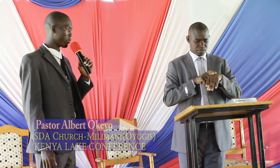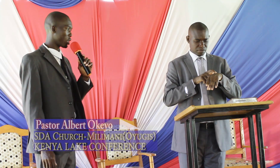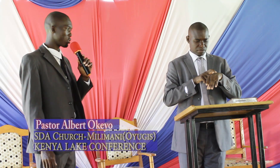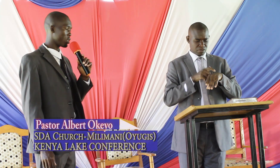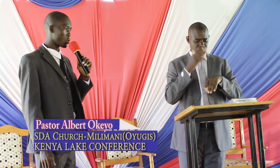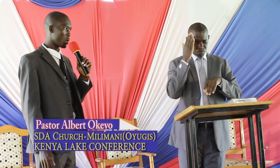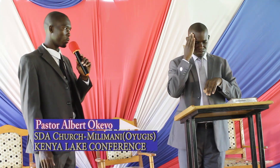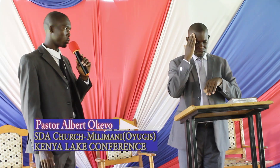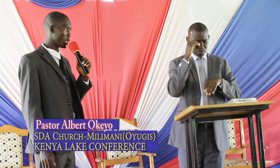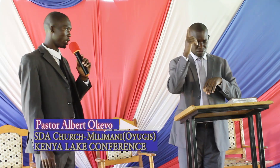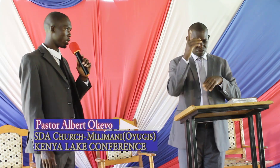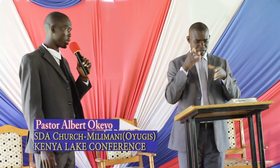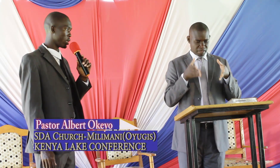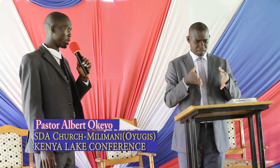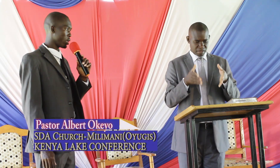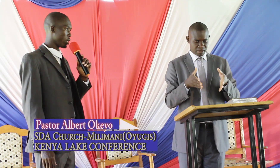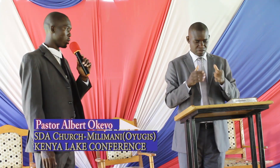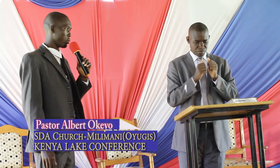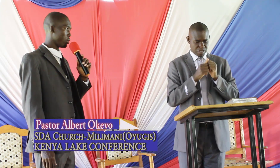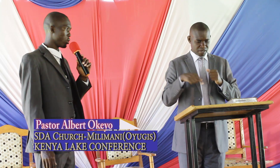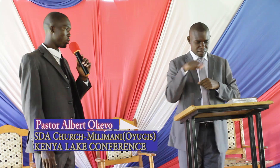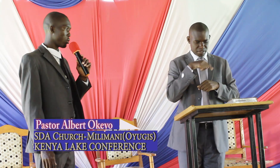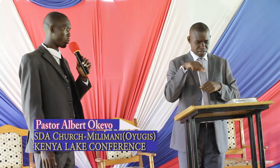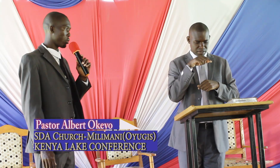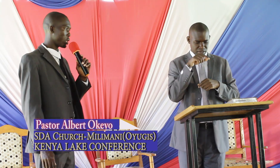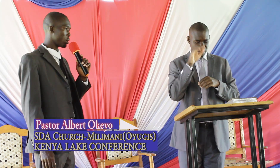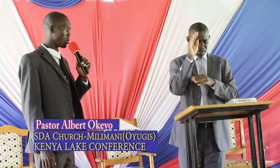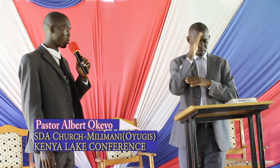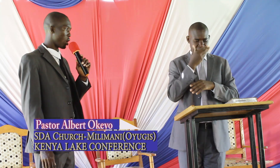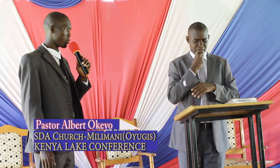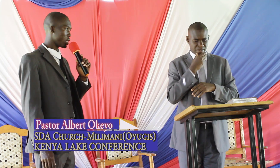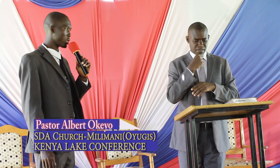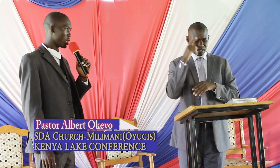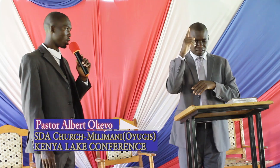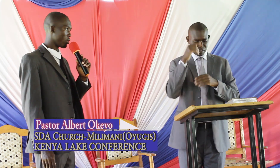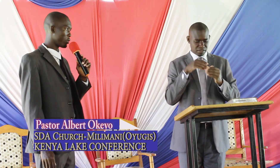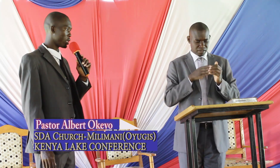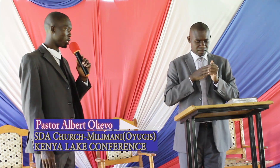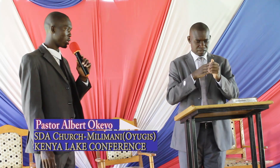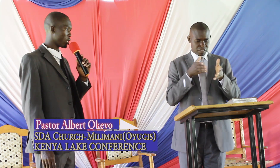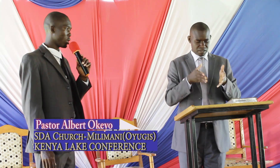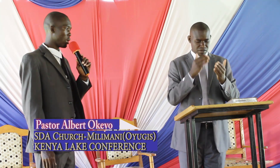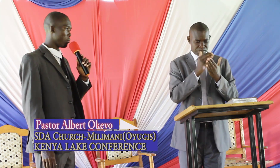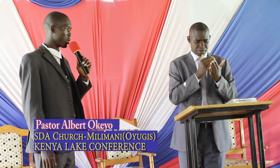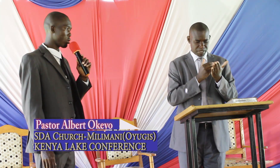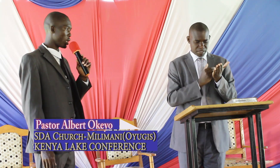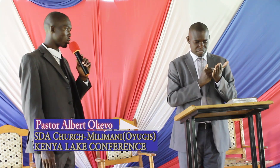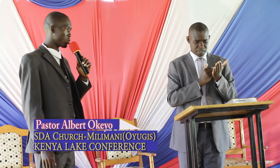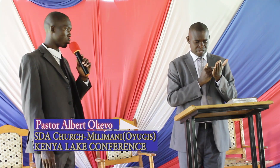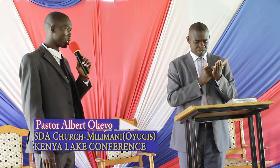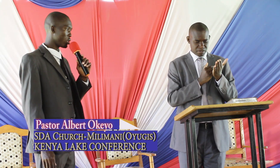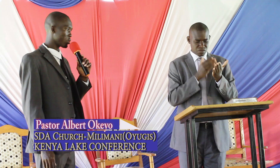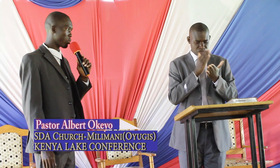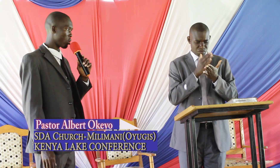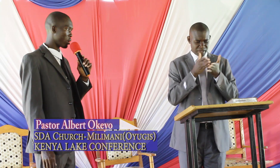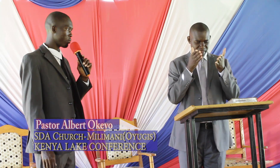for giving us this wonderful day. We know you are with us here, our Father. May you guide us